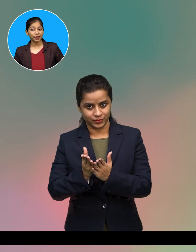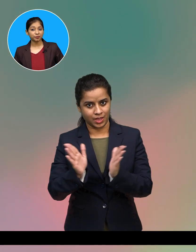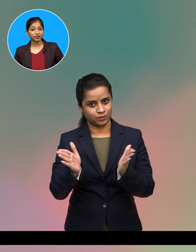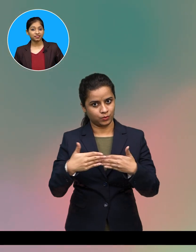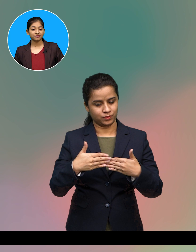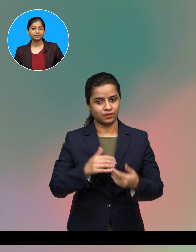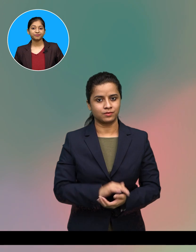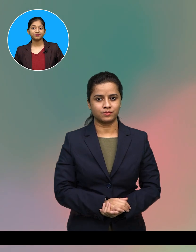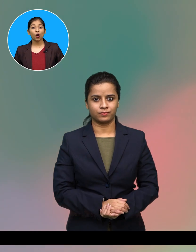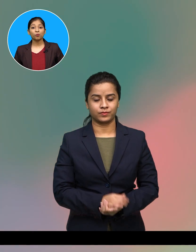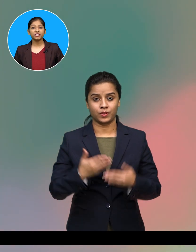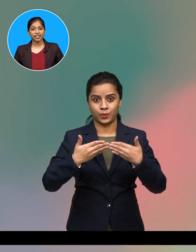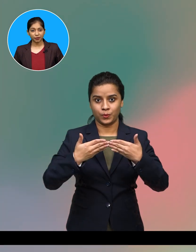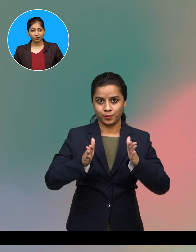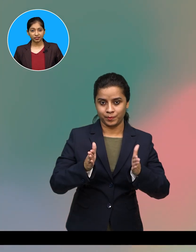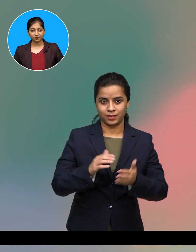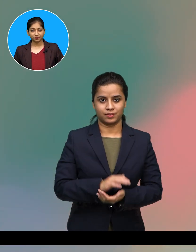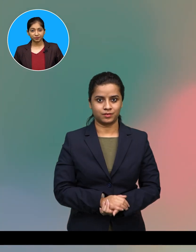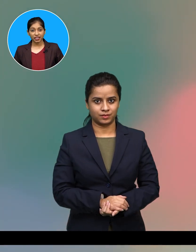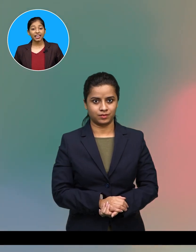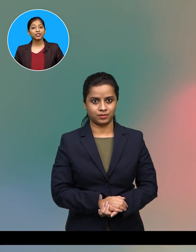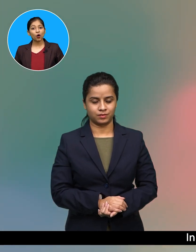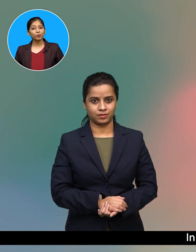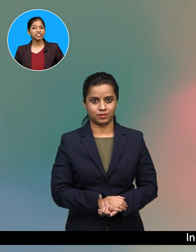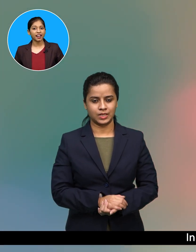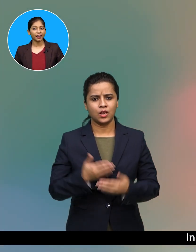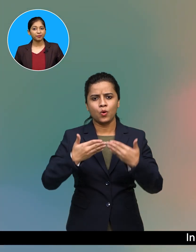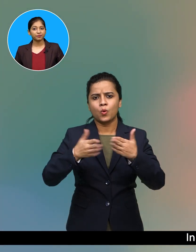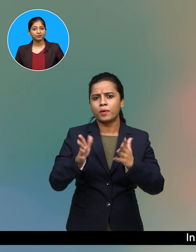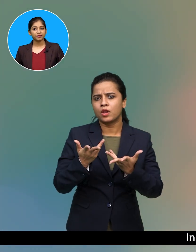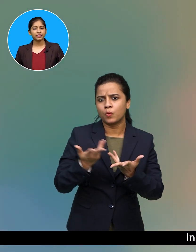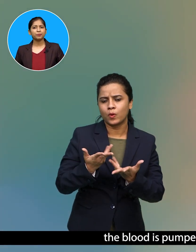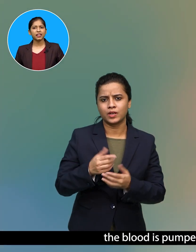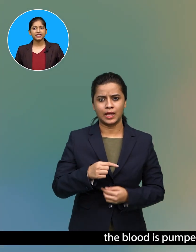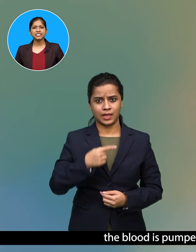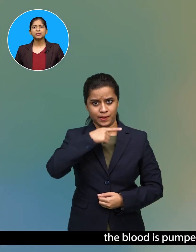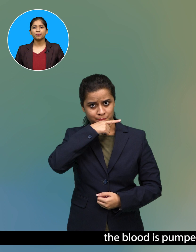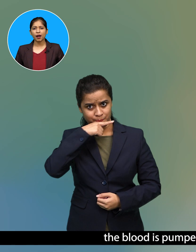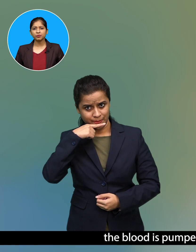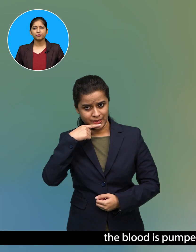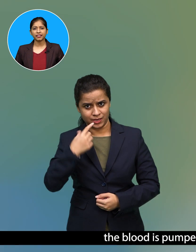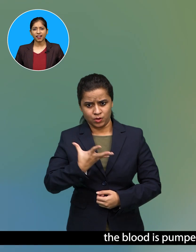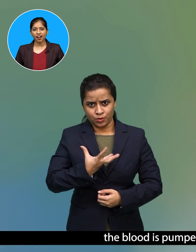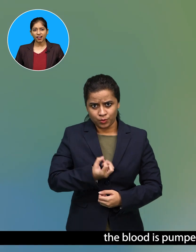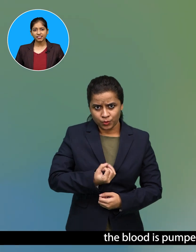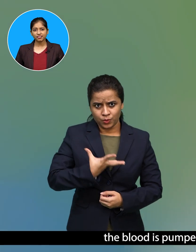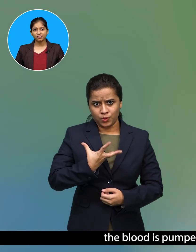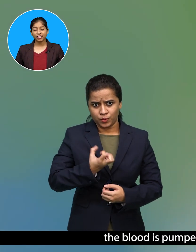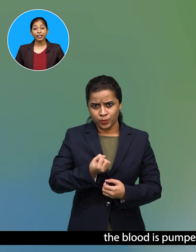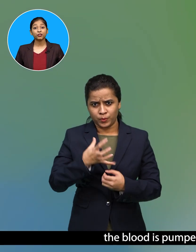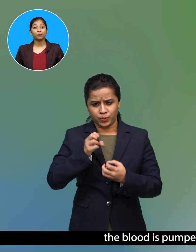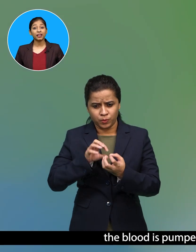closed type. Open type. In the open type, the blood is pumped by the